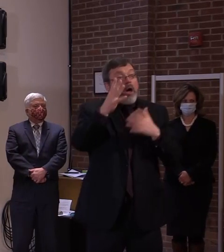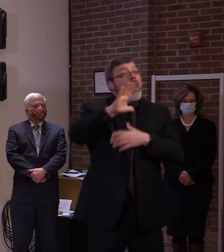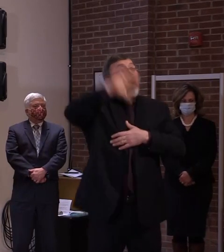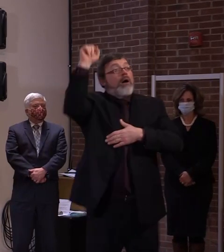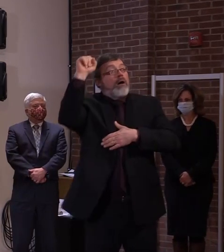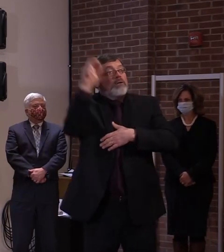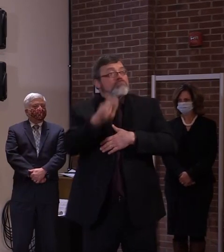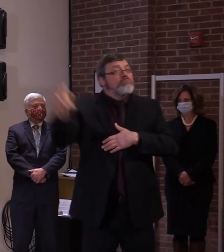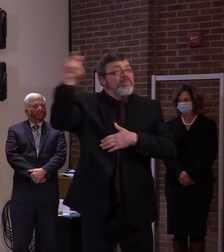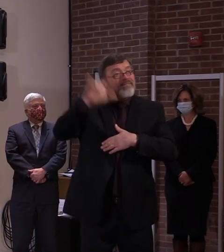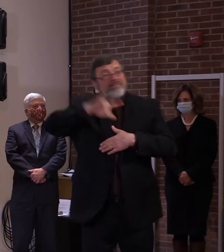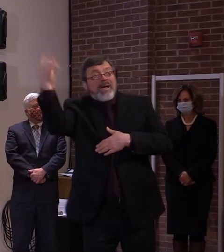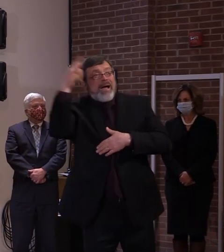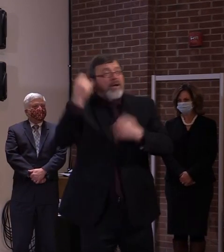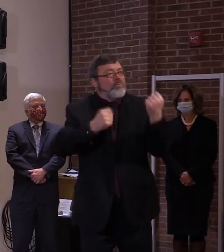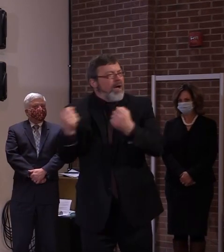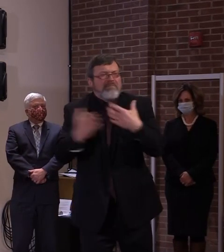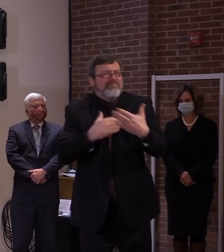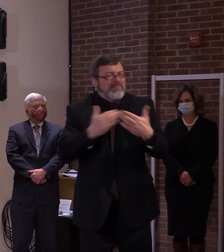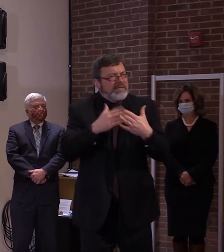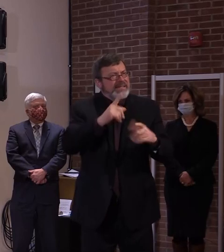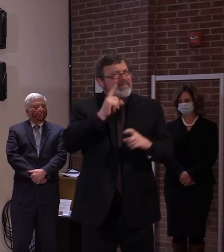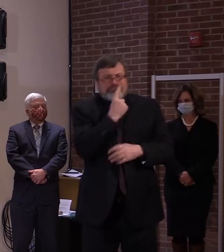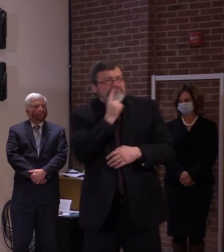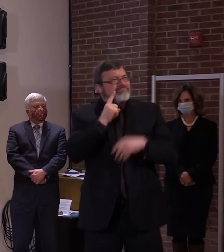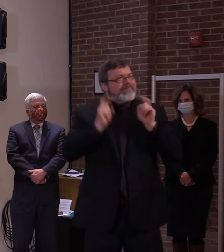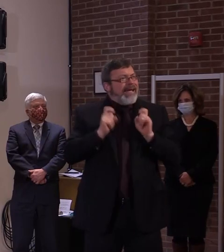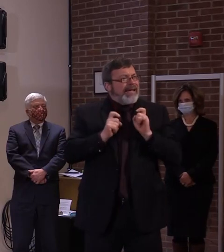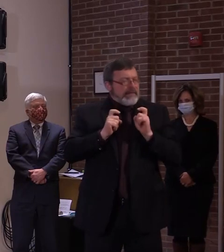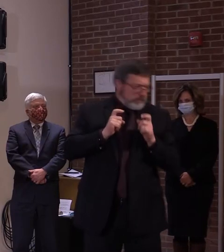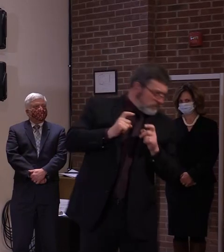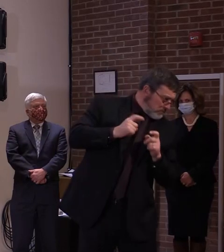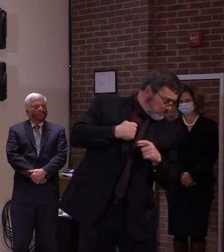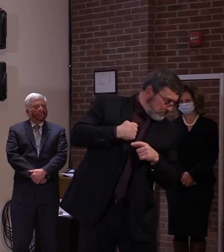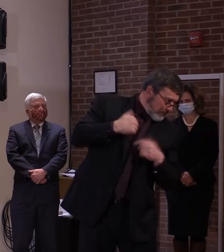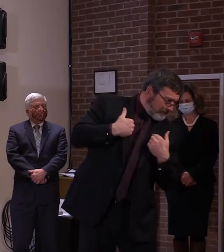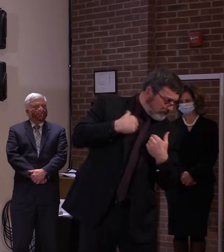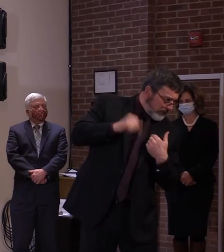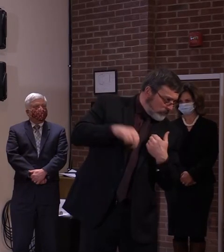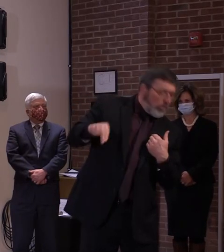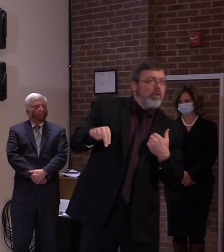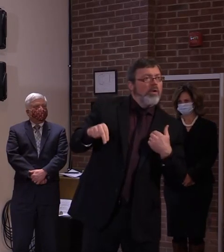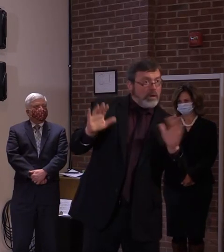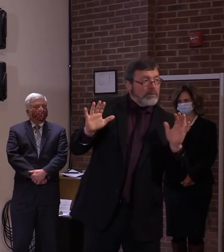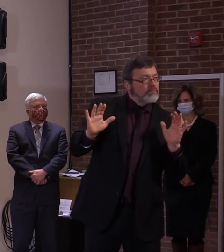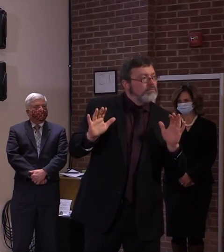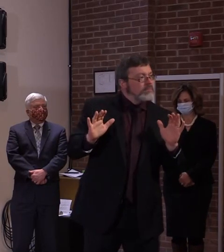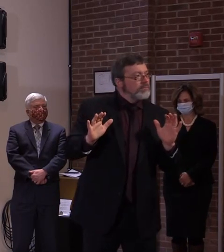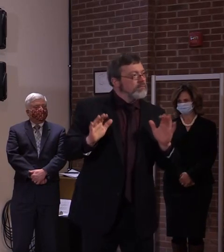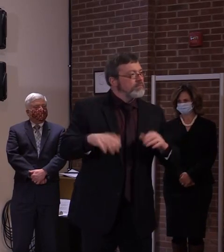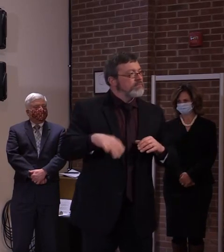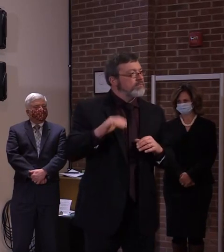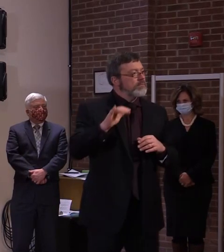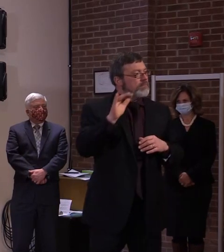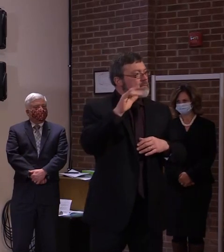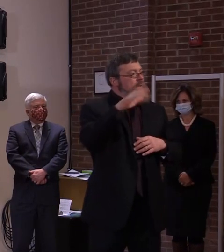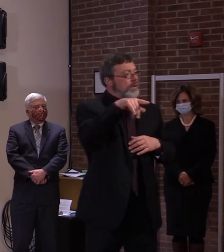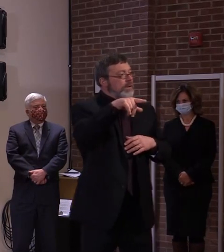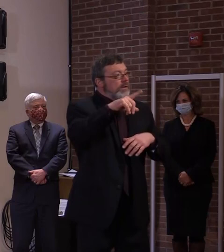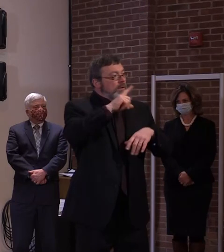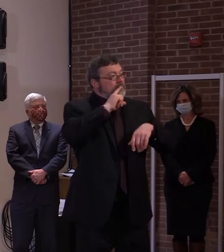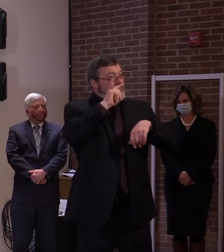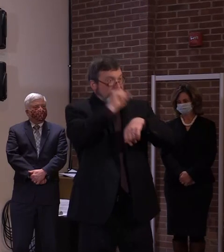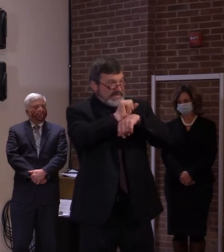getting tested and planning to do so before gatherings. Take advantage of the state's PCR or LAMP tests